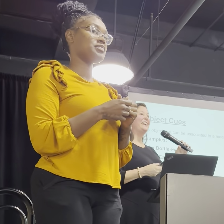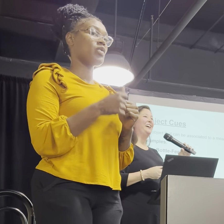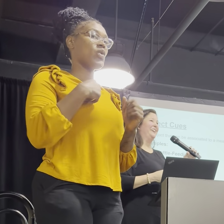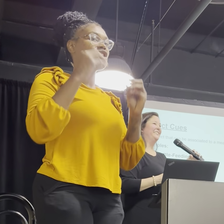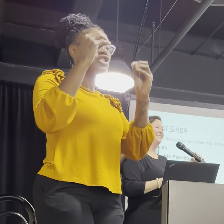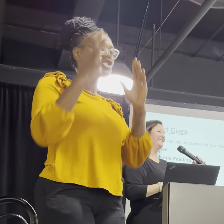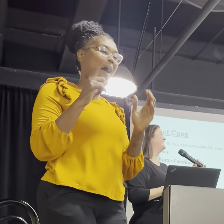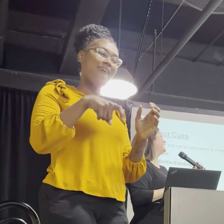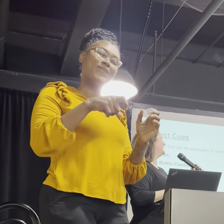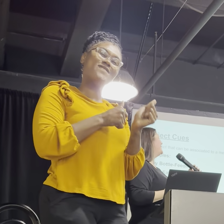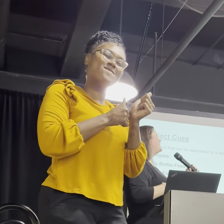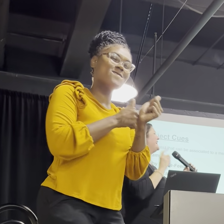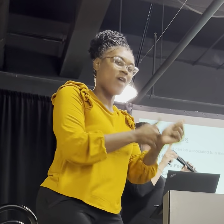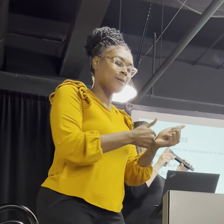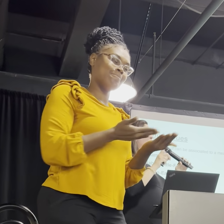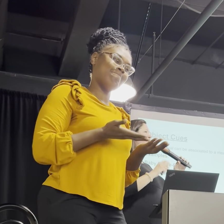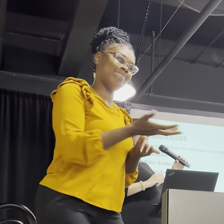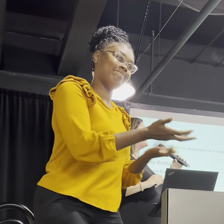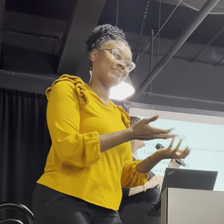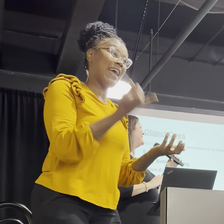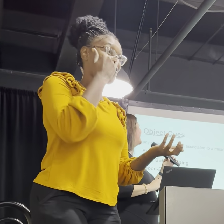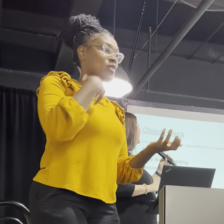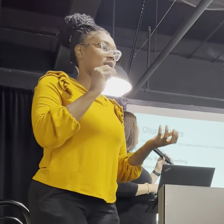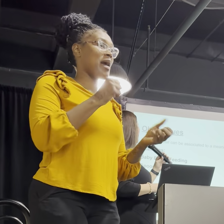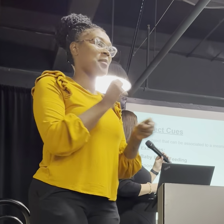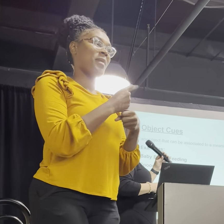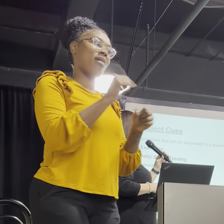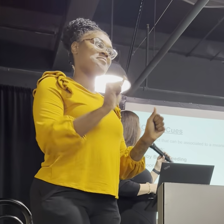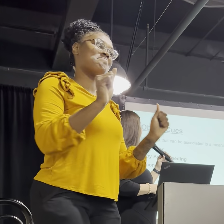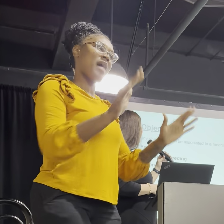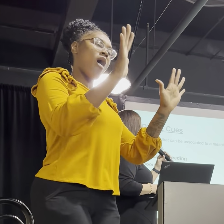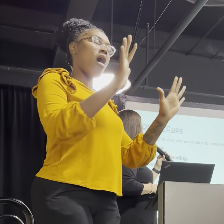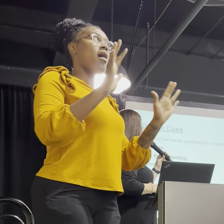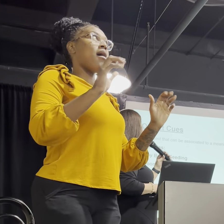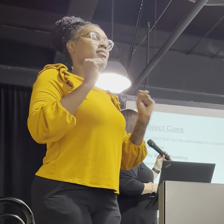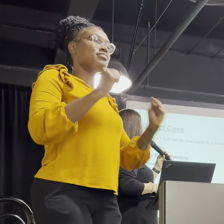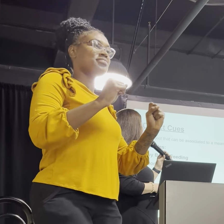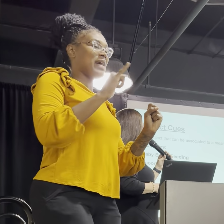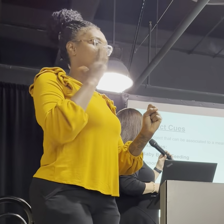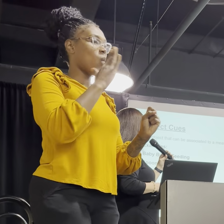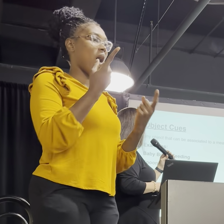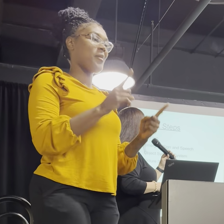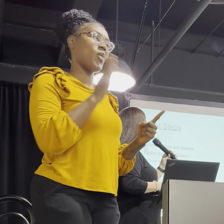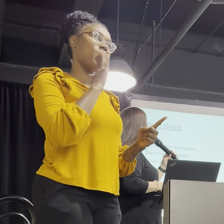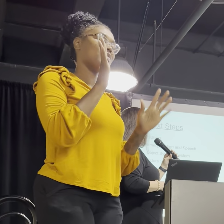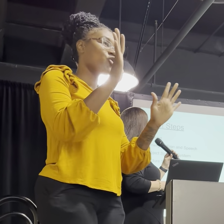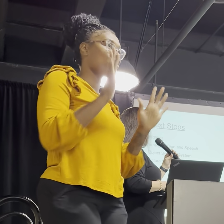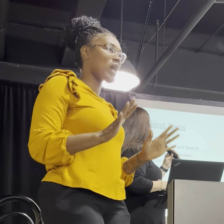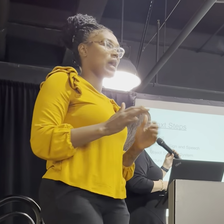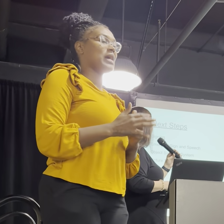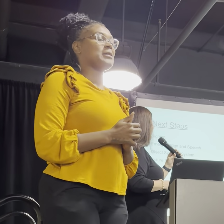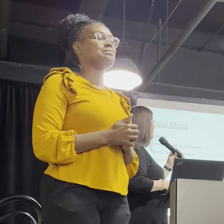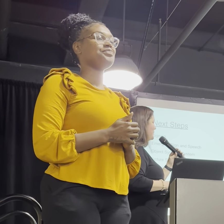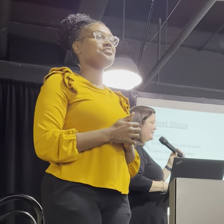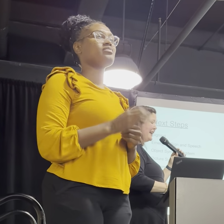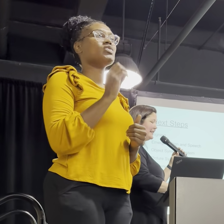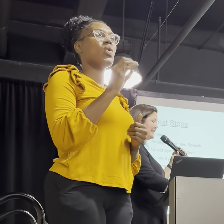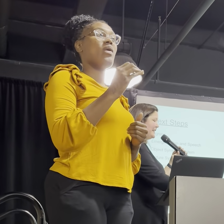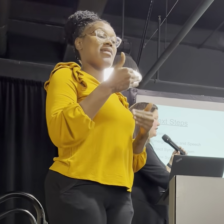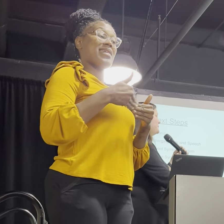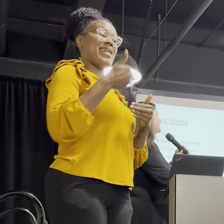So if we could get that magic idea of how to get that to happen, that'd be great. All right,